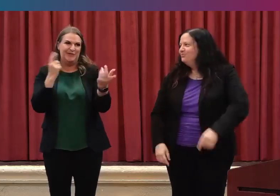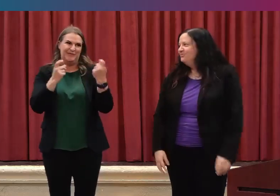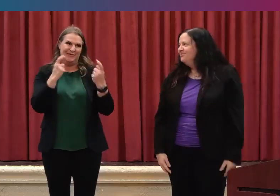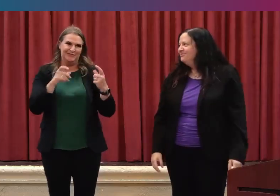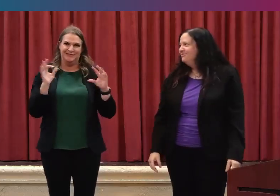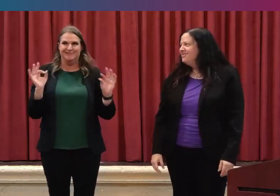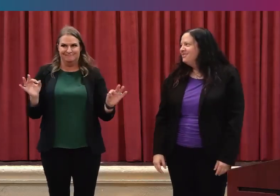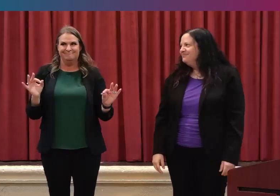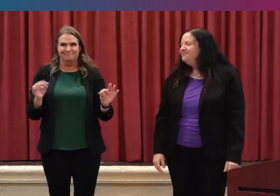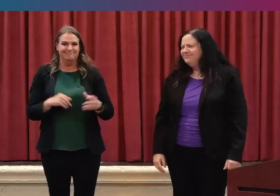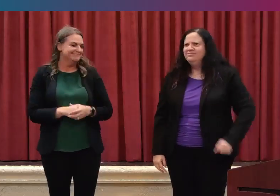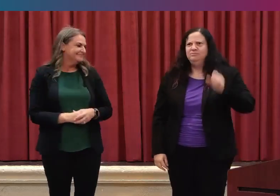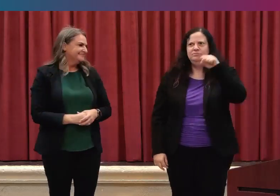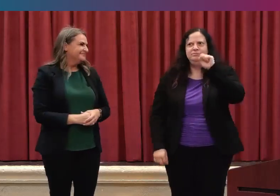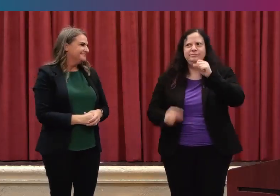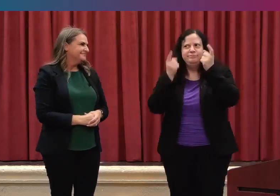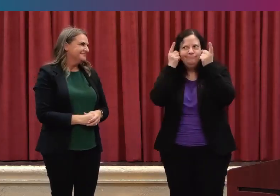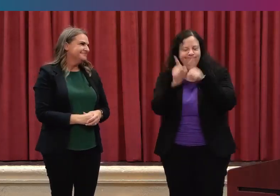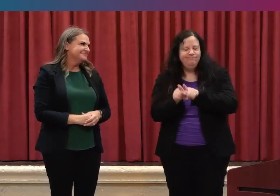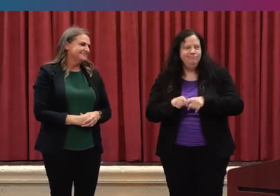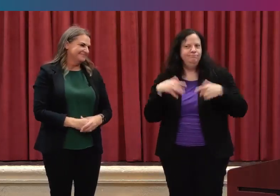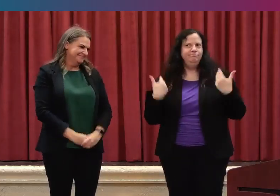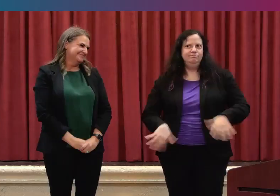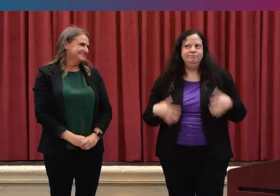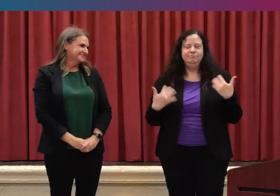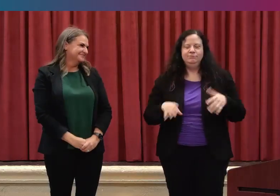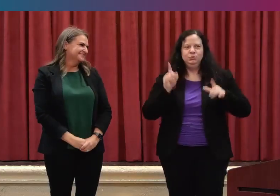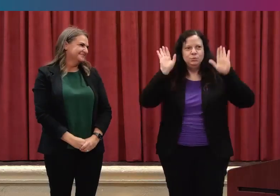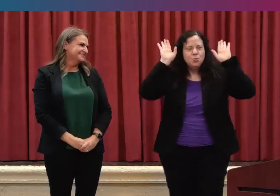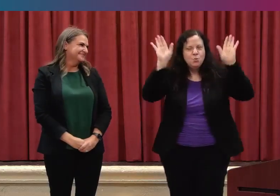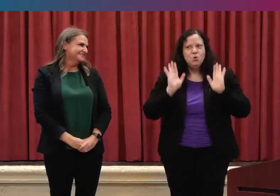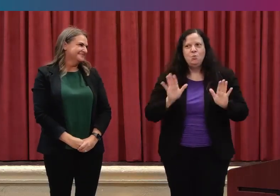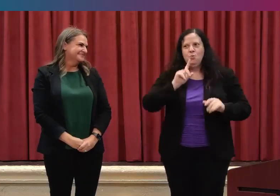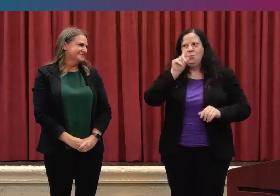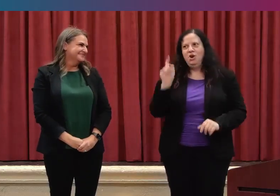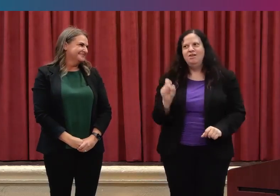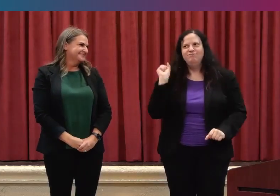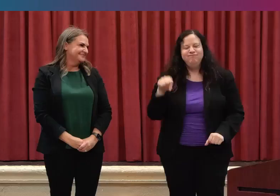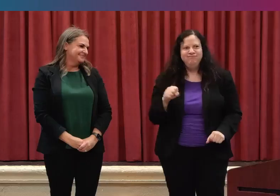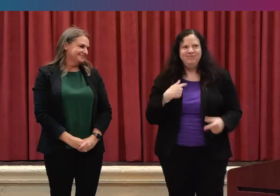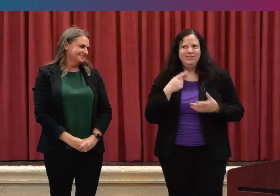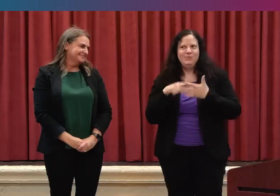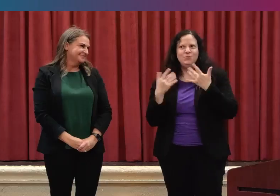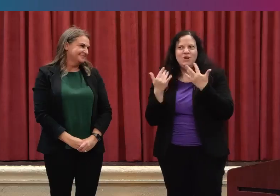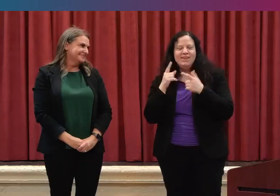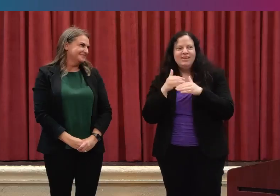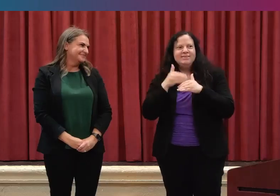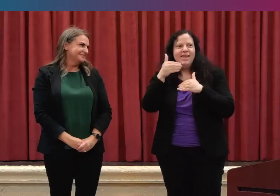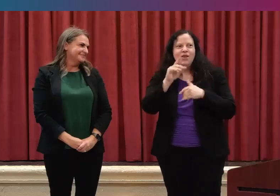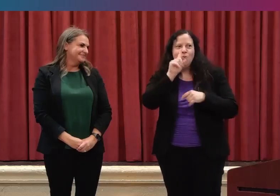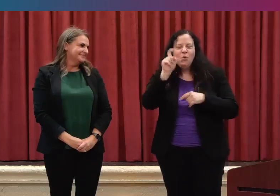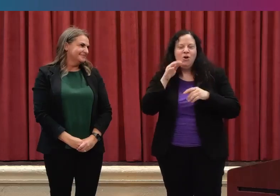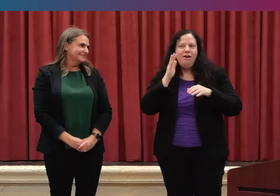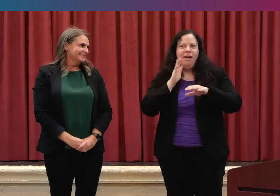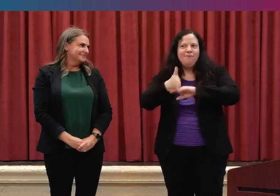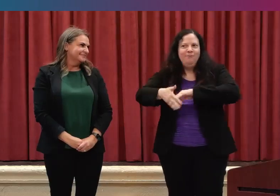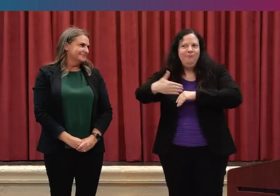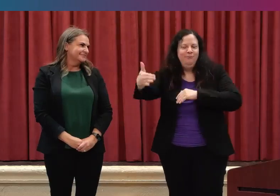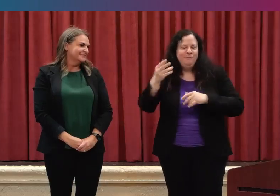It's good information. Your questions have been fantastic. I agree. It's really wonderful questions. So,